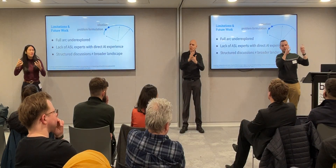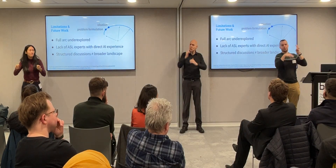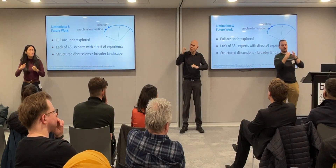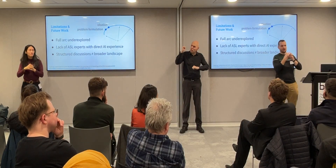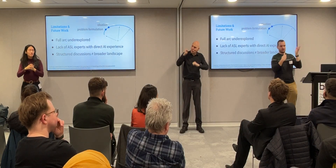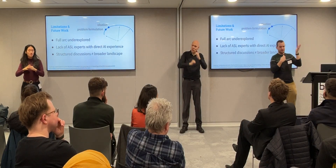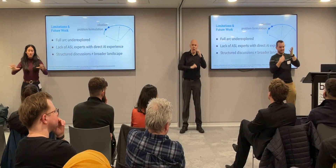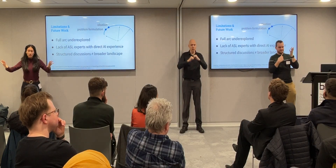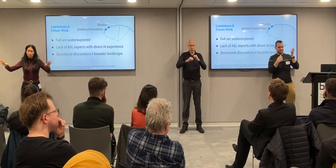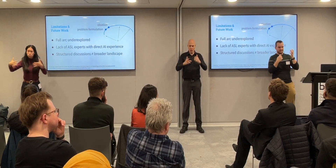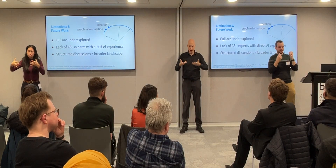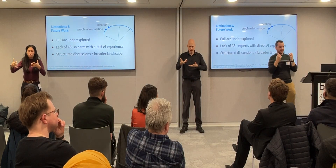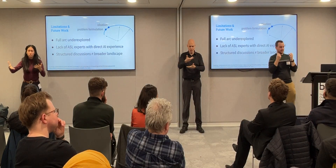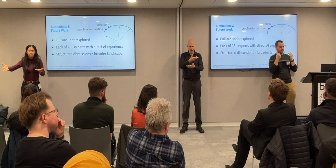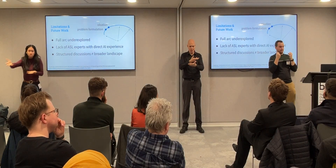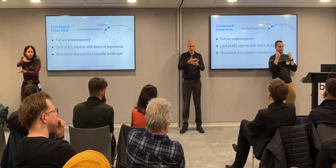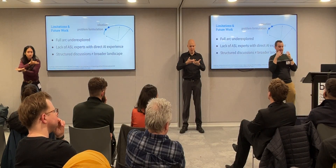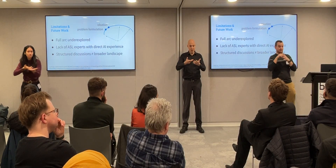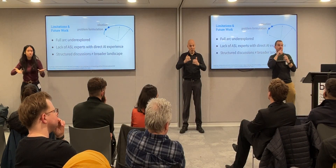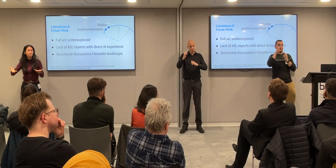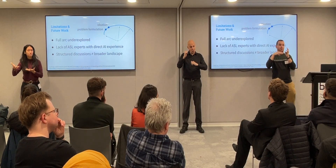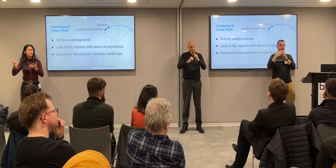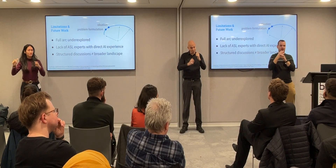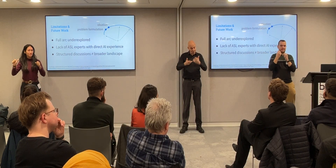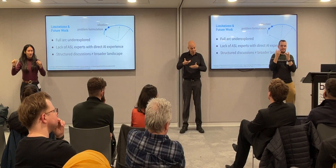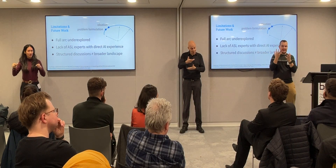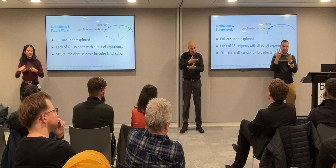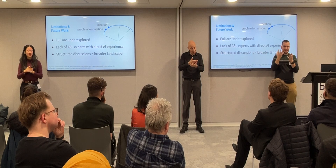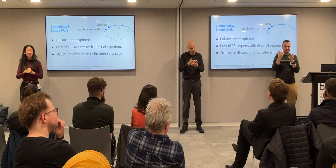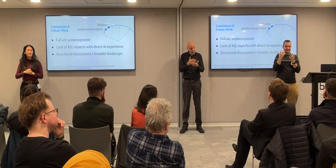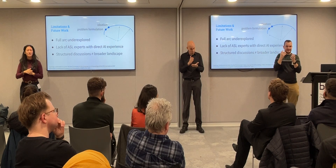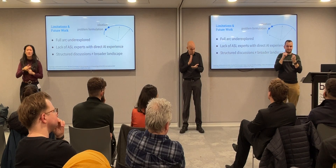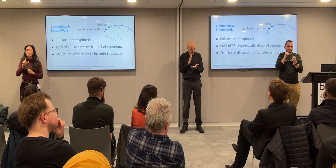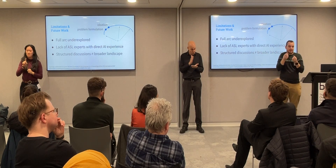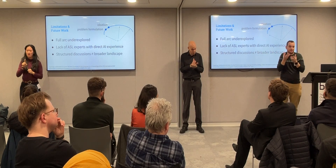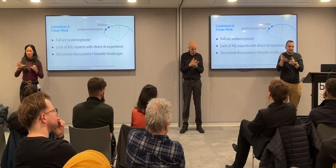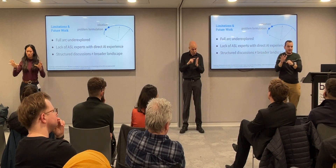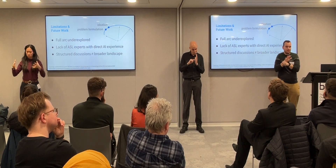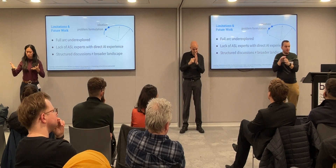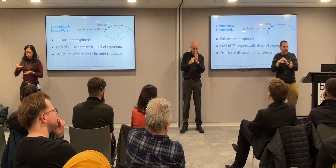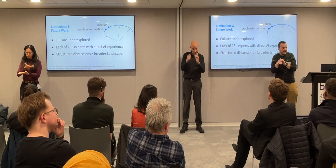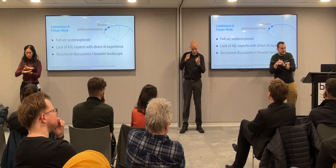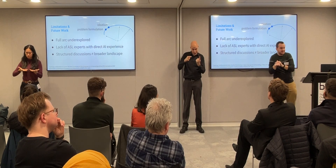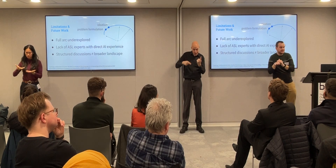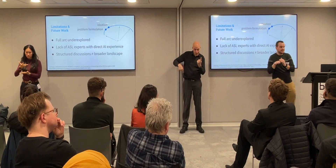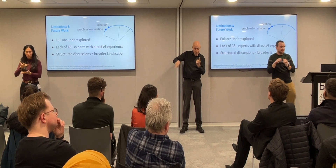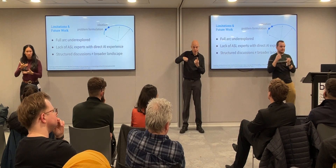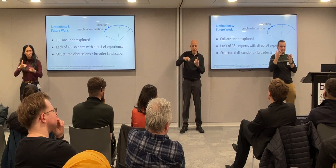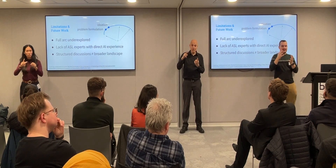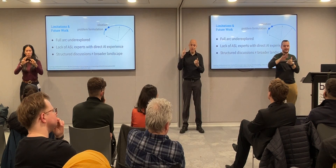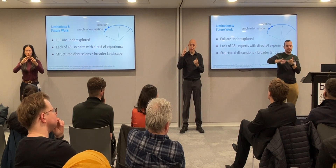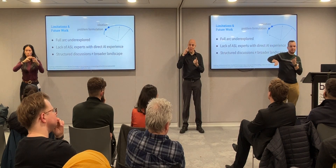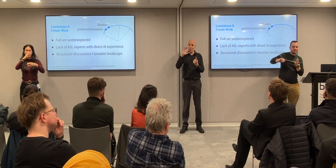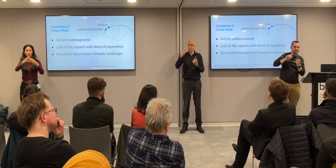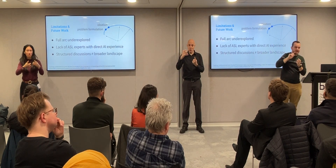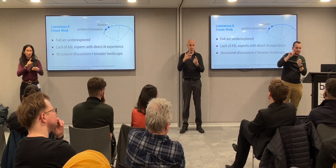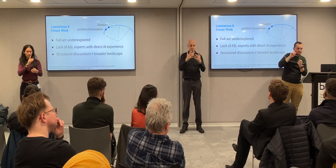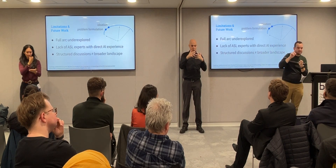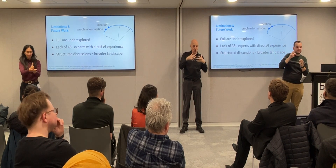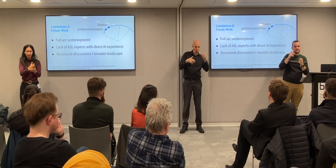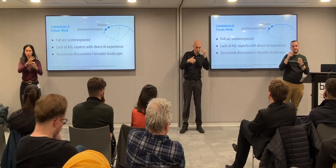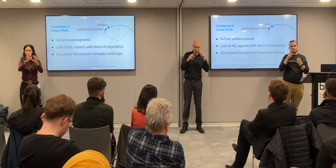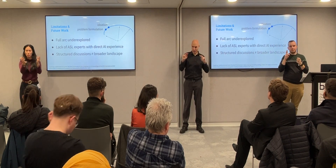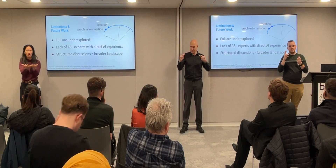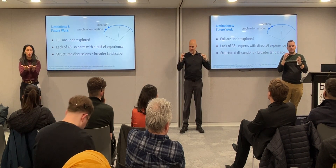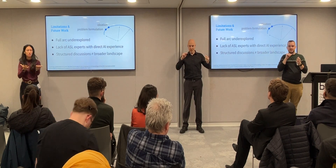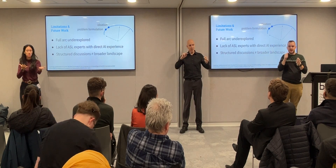discussion. But did this really reflect the broader real-world landscape? It doesn't necessarily